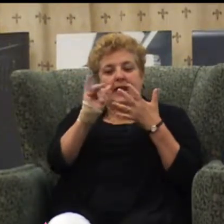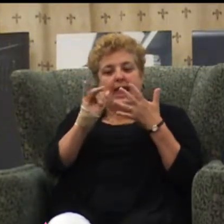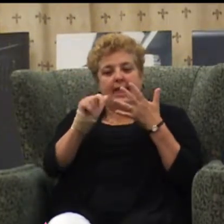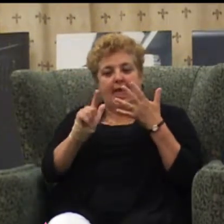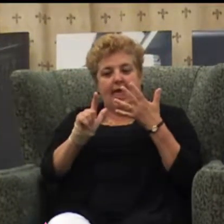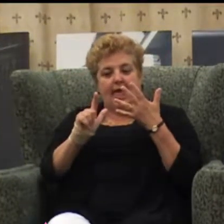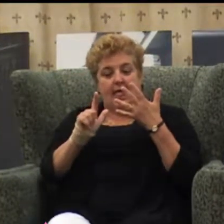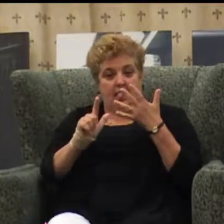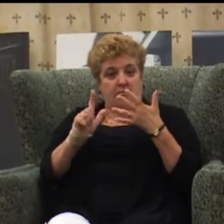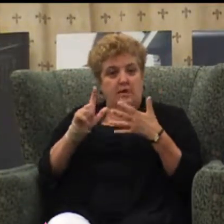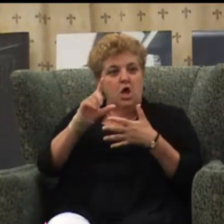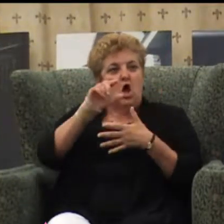am lying.